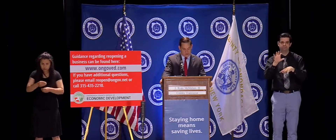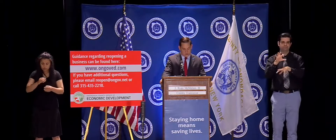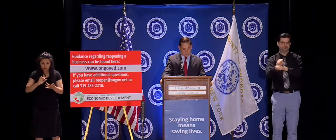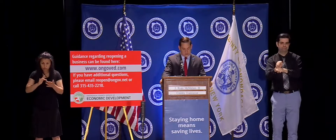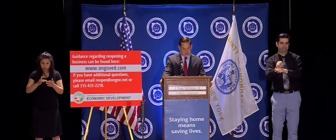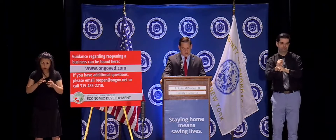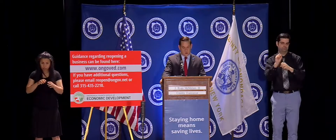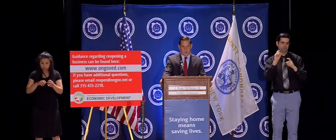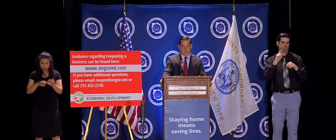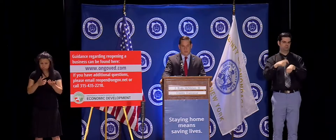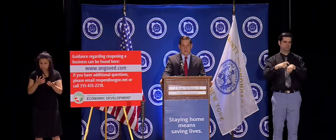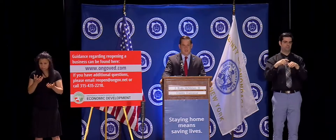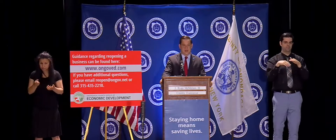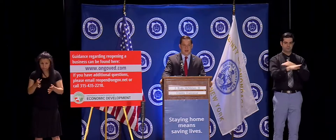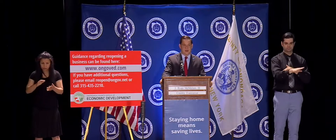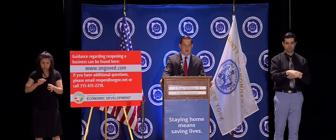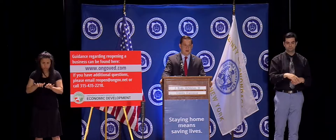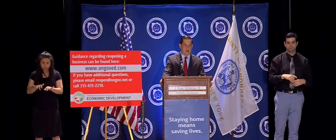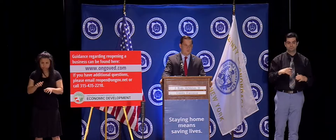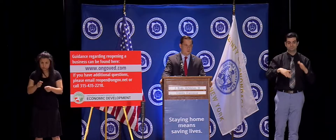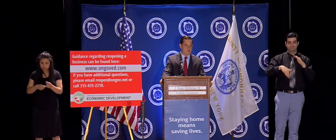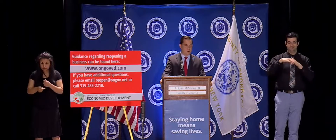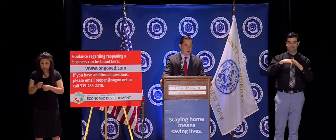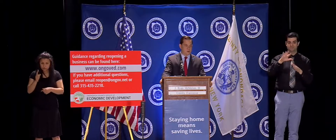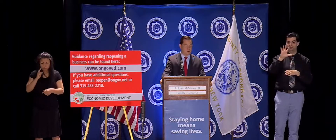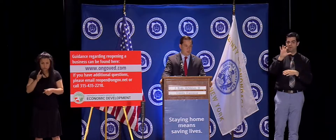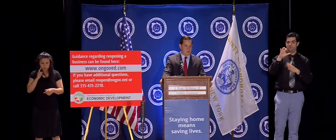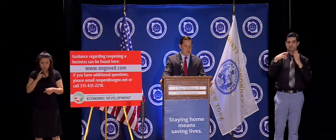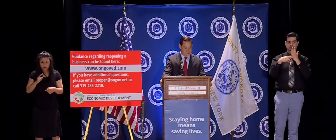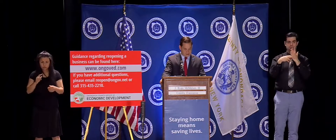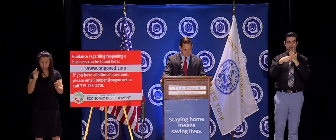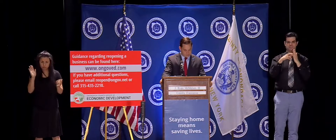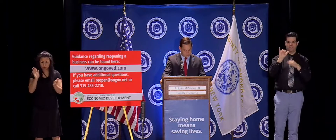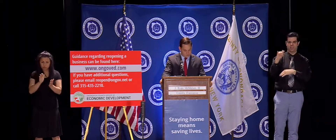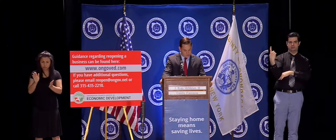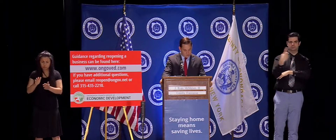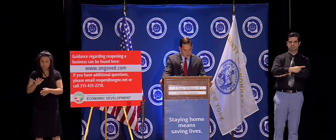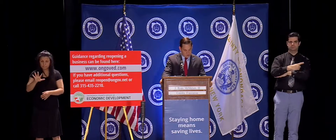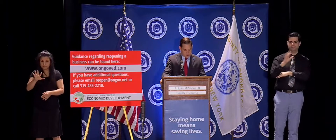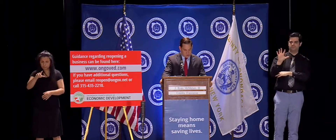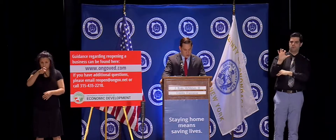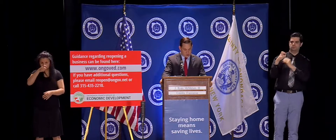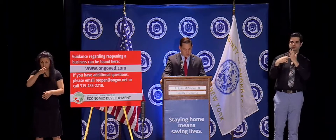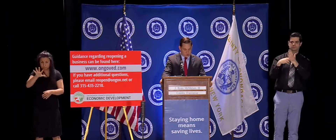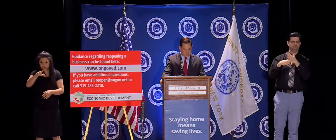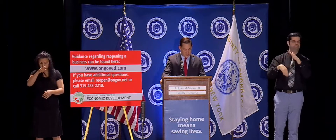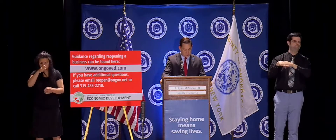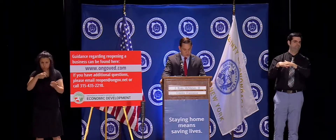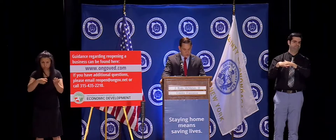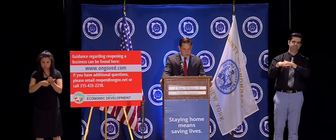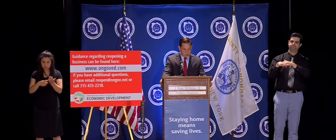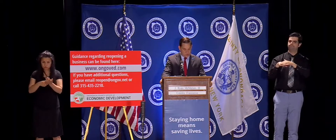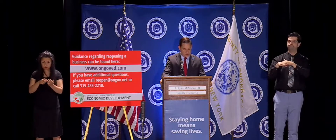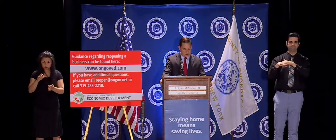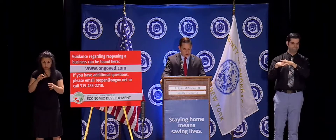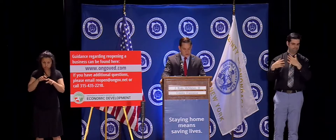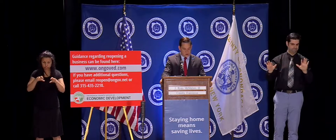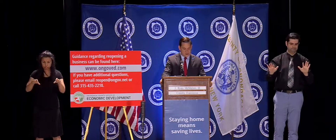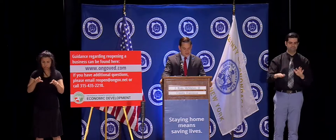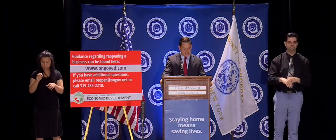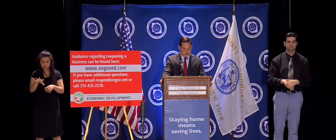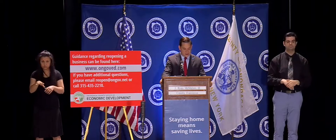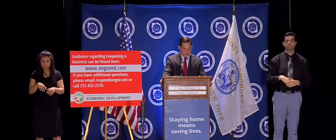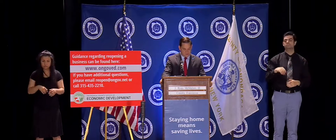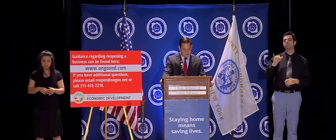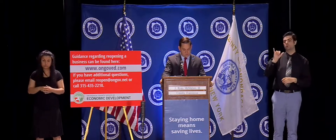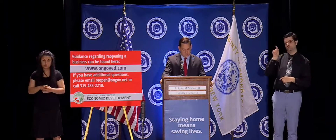than 500 tickets sold each day for this part of our process. Oneida Shores Beach will be open